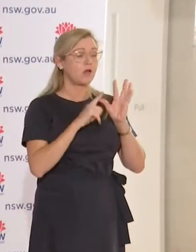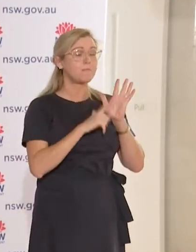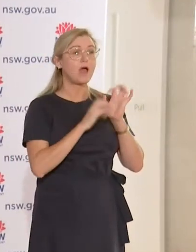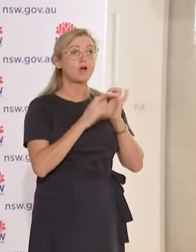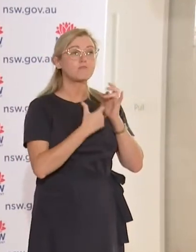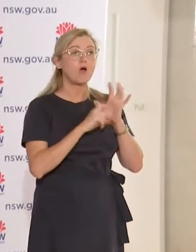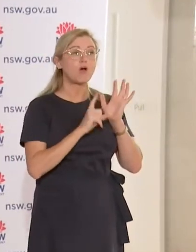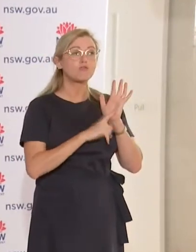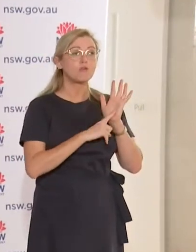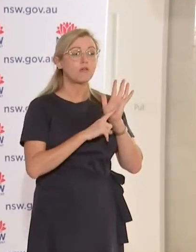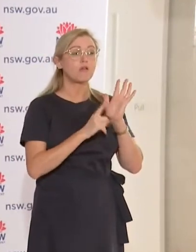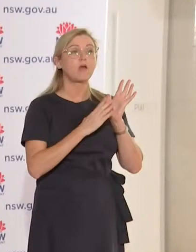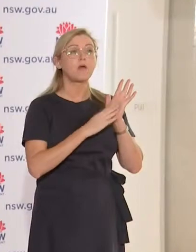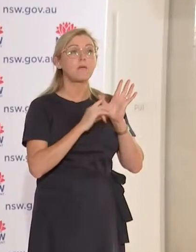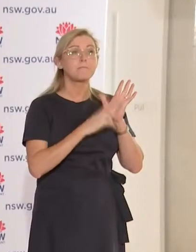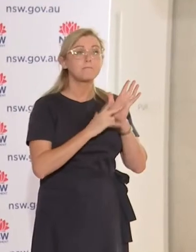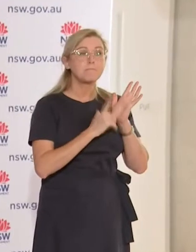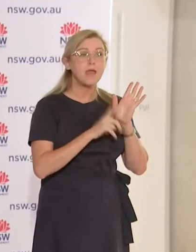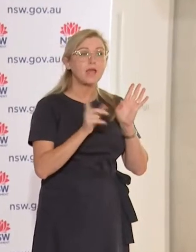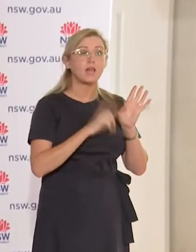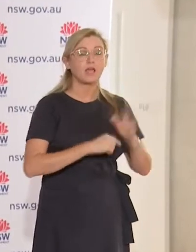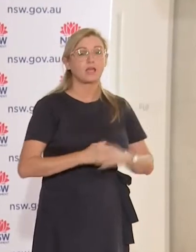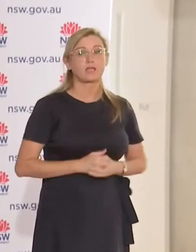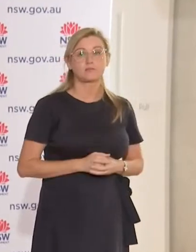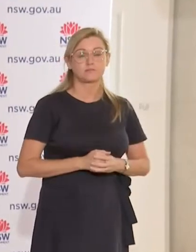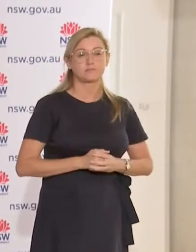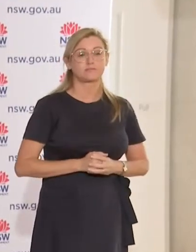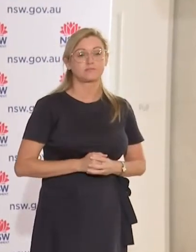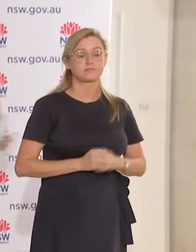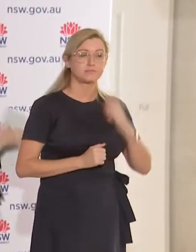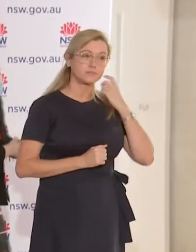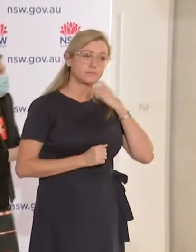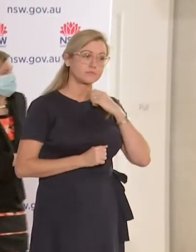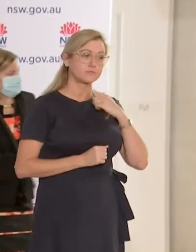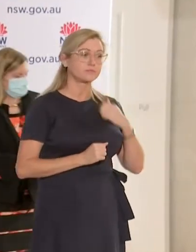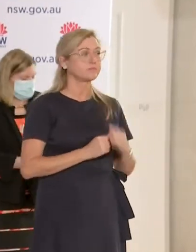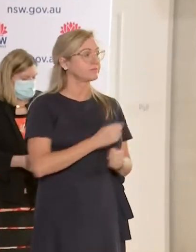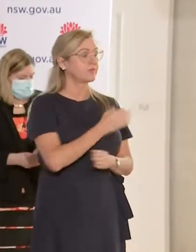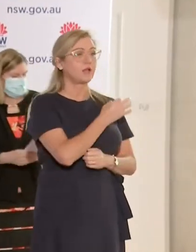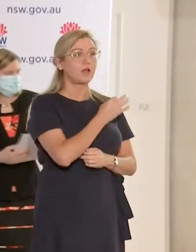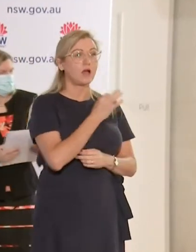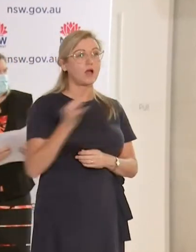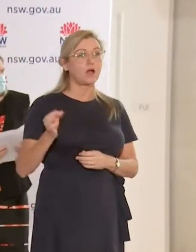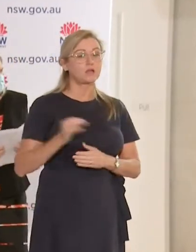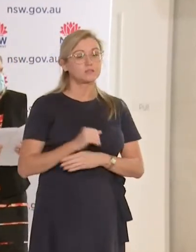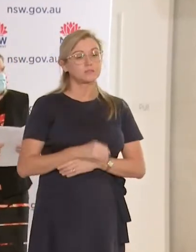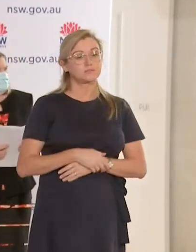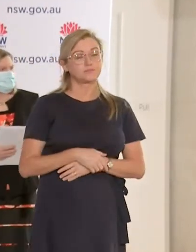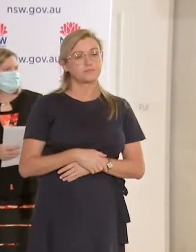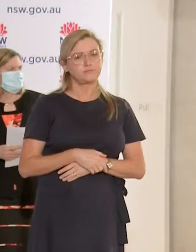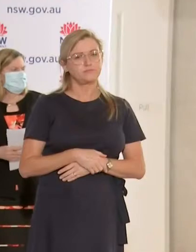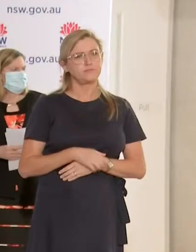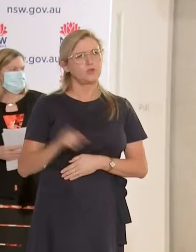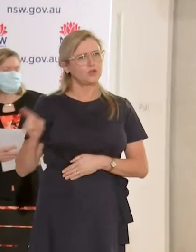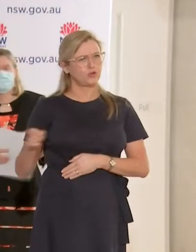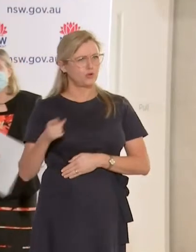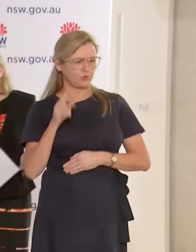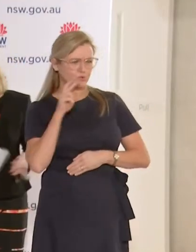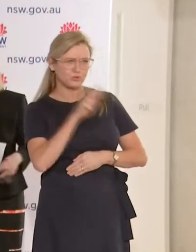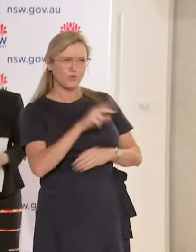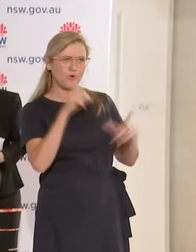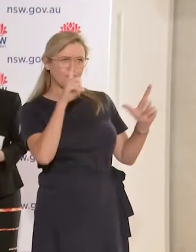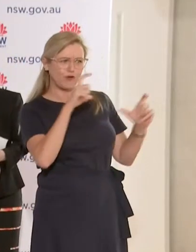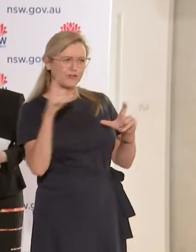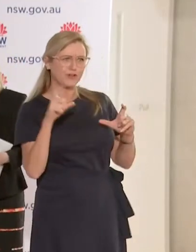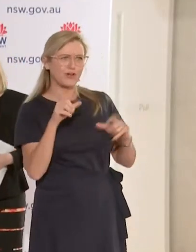Manly. So it's Sorry, what was the question? Just your thoughts on the scenes on the beaches